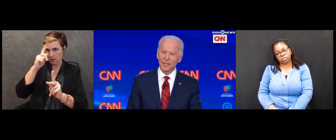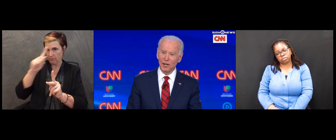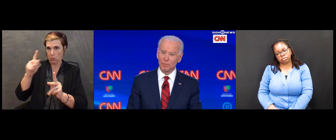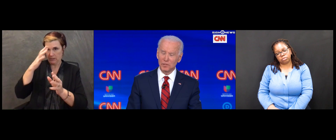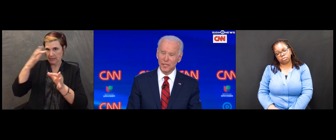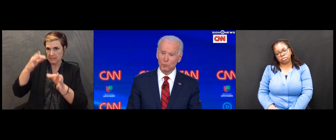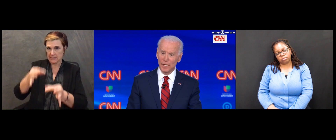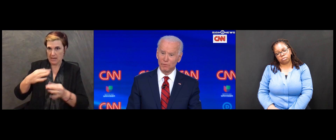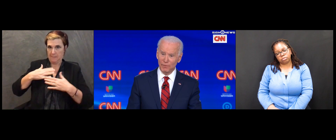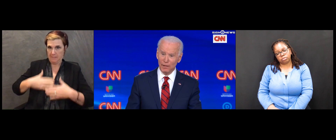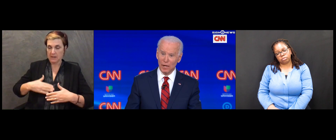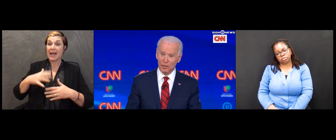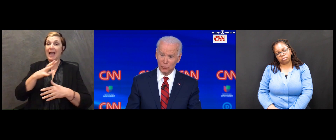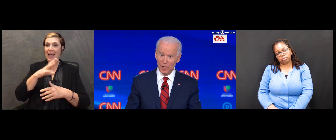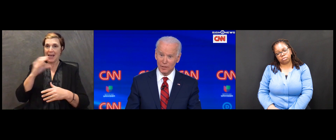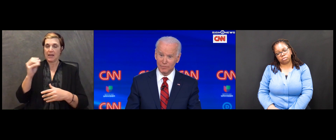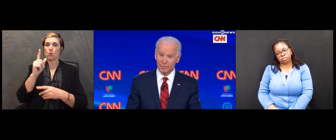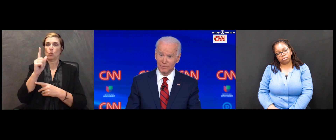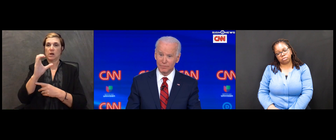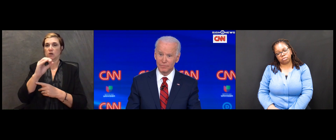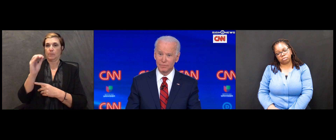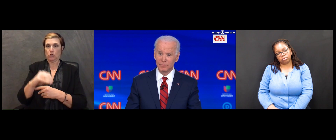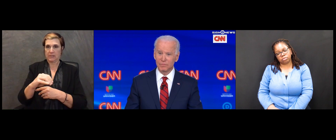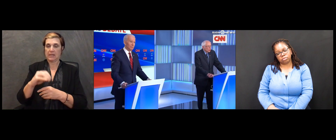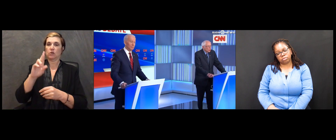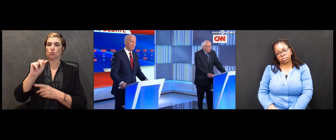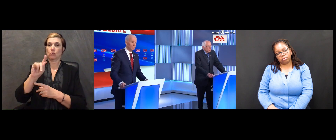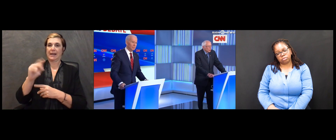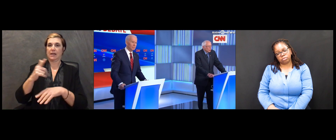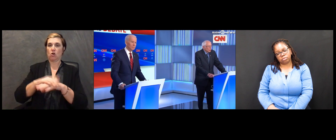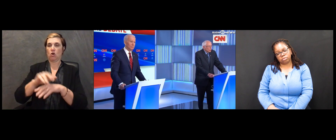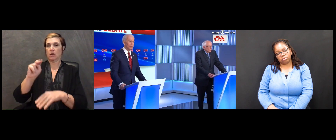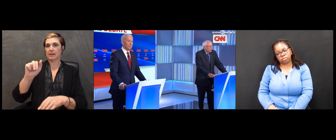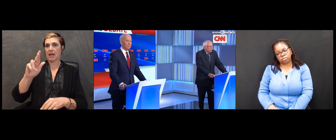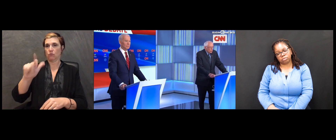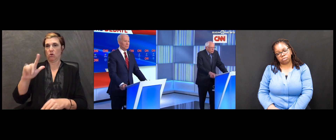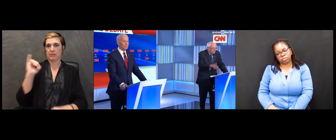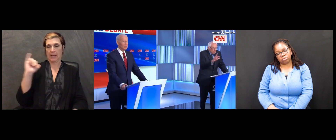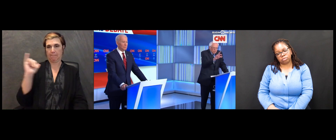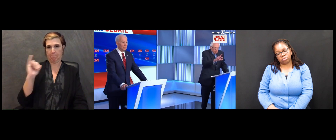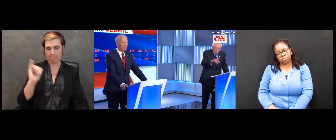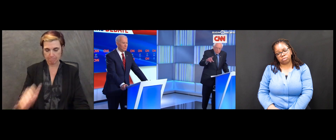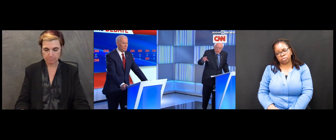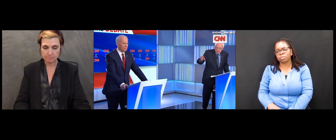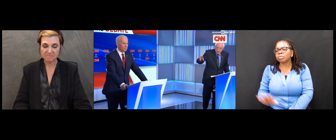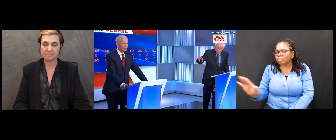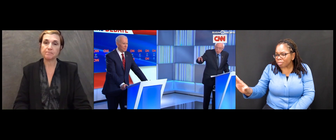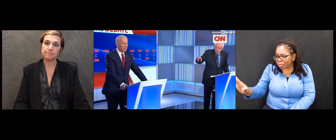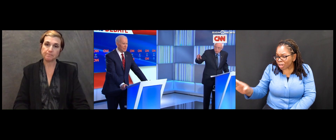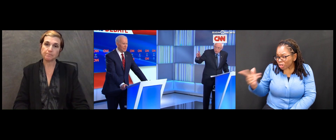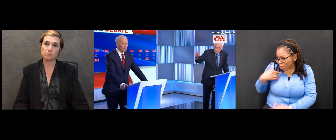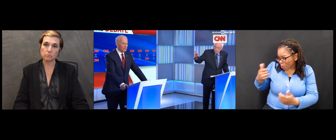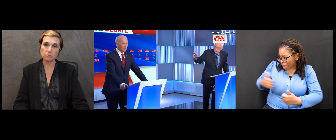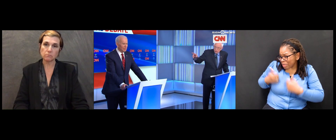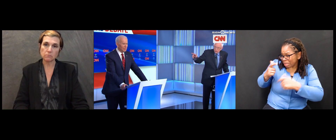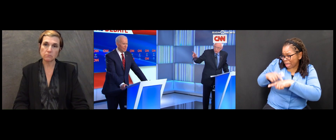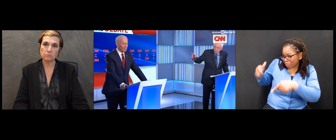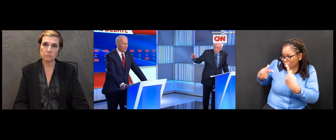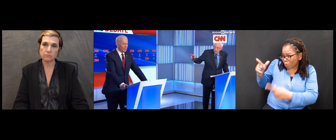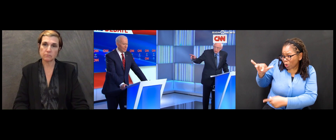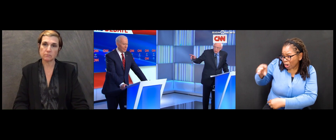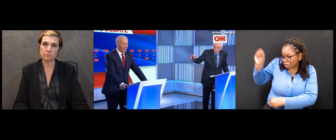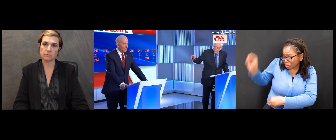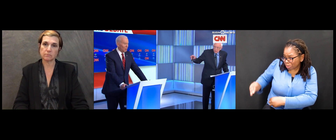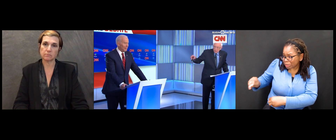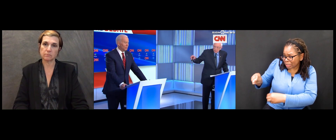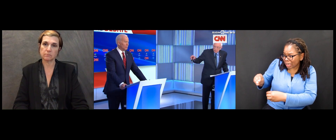I've gotten 100% rating from NARAL as well. Senator Sanders, before we move on, I just want to get you to respond. You have a lifetime 100% voting record from